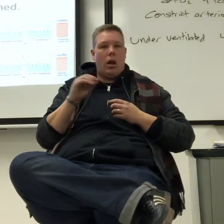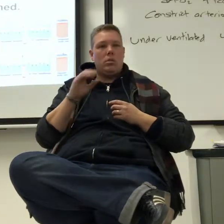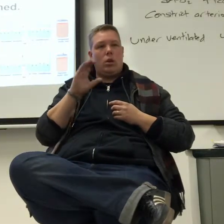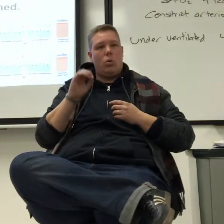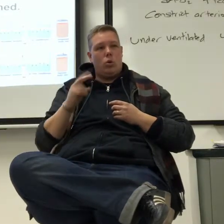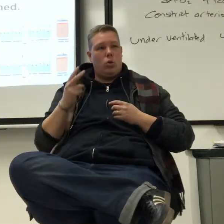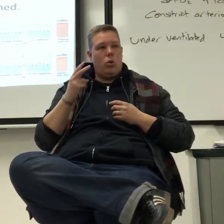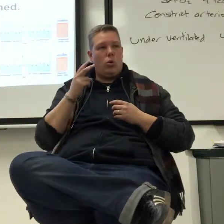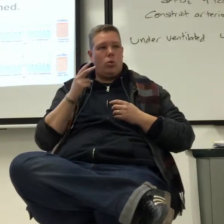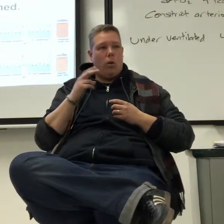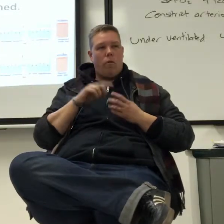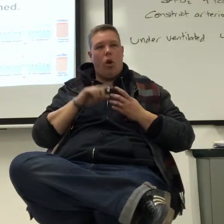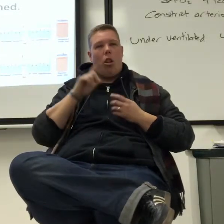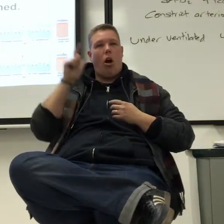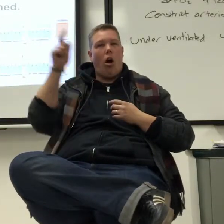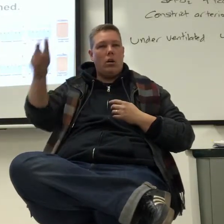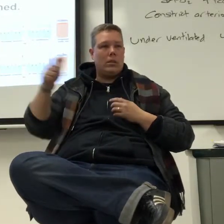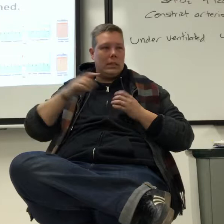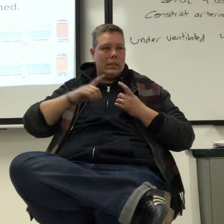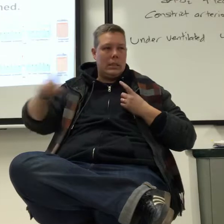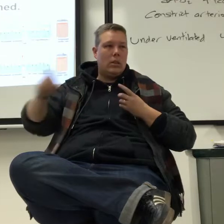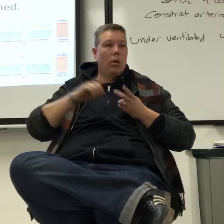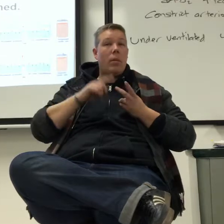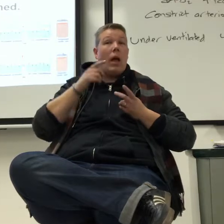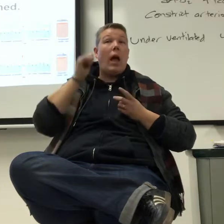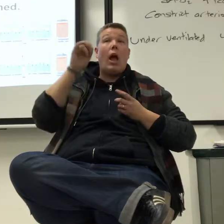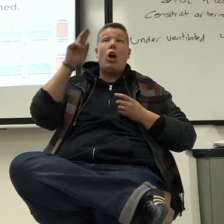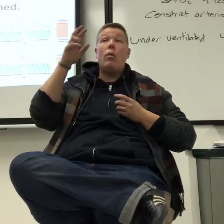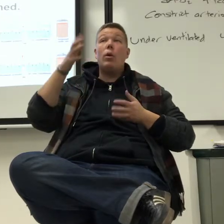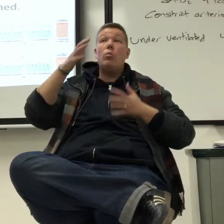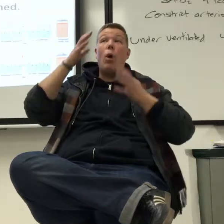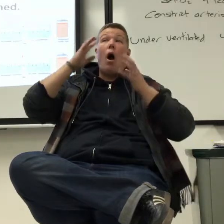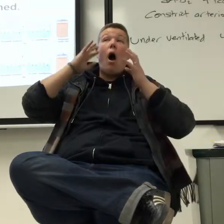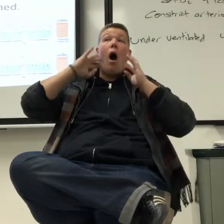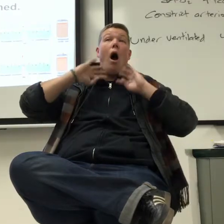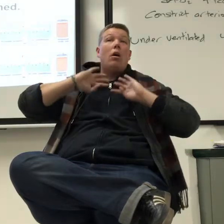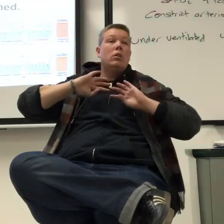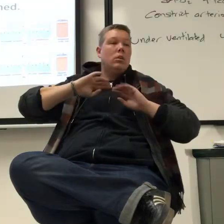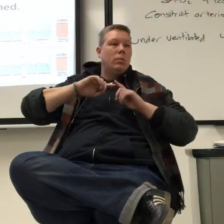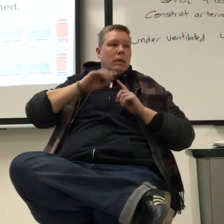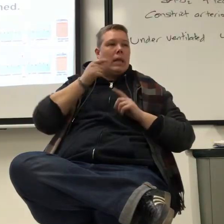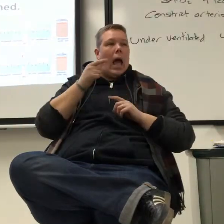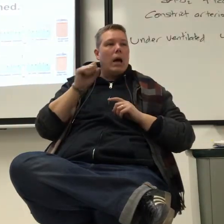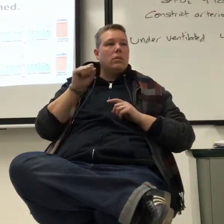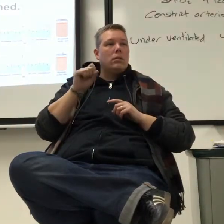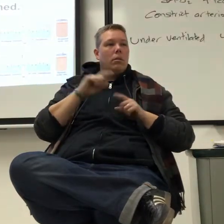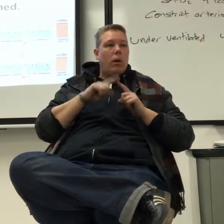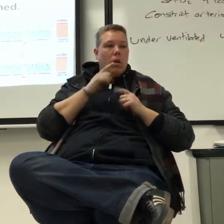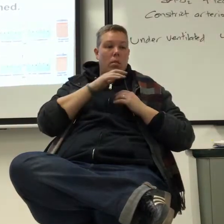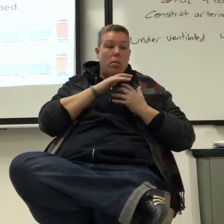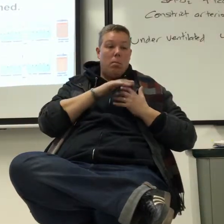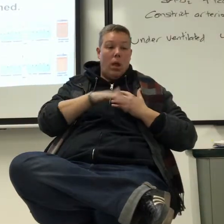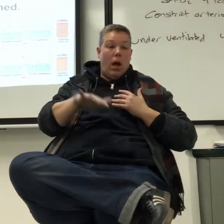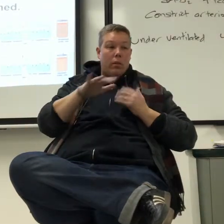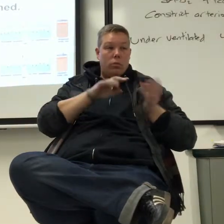Let's remember that the air we breathe is a gas, but the blood that transported is a